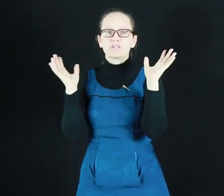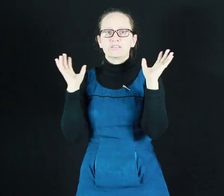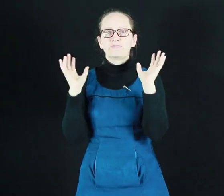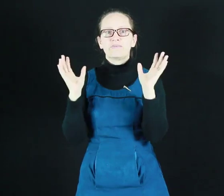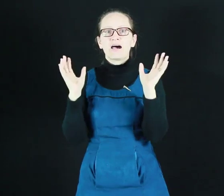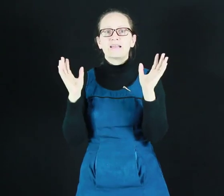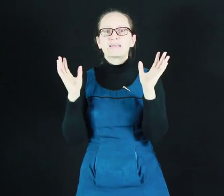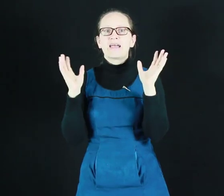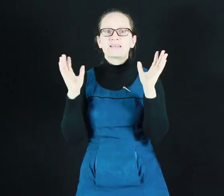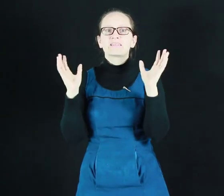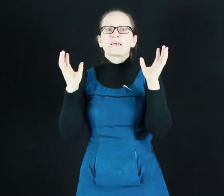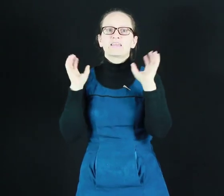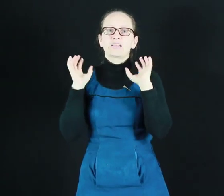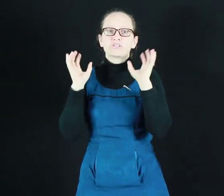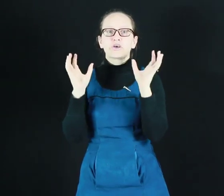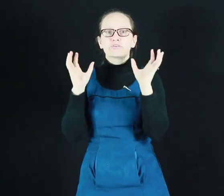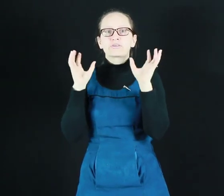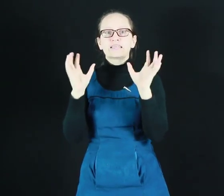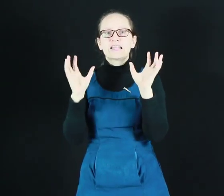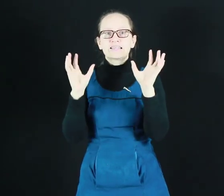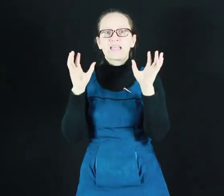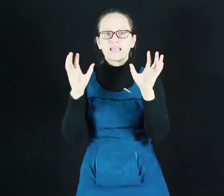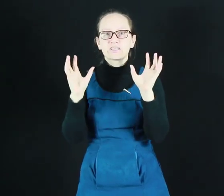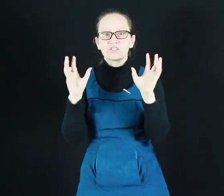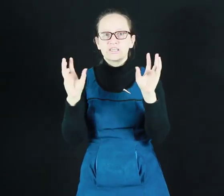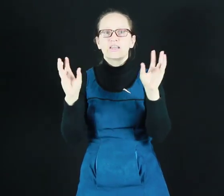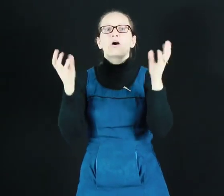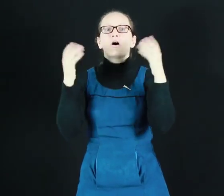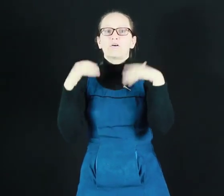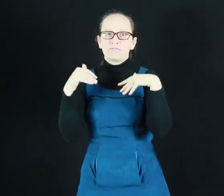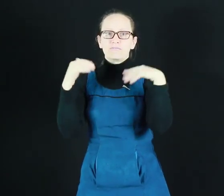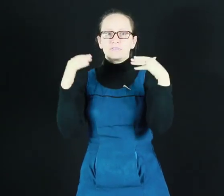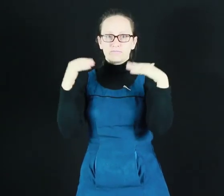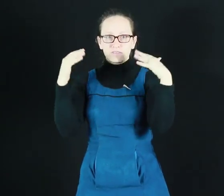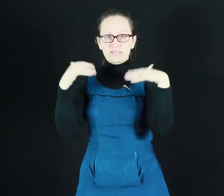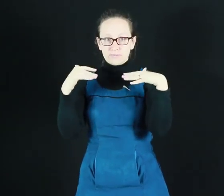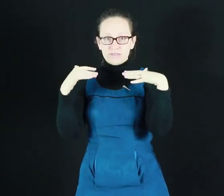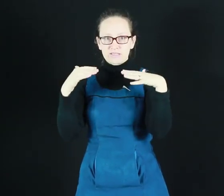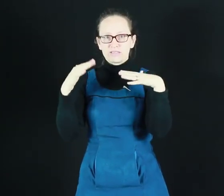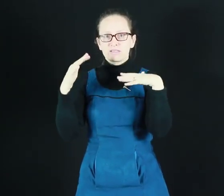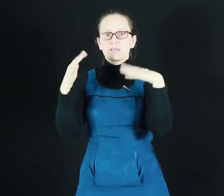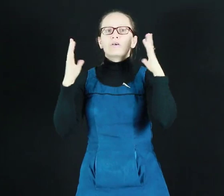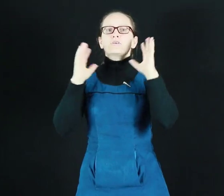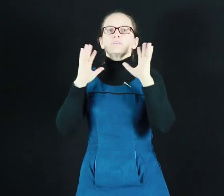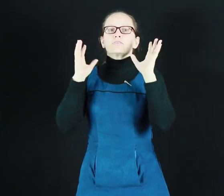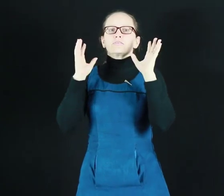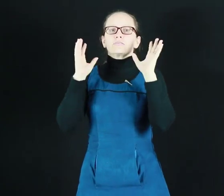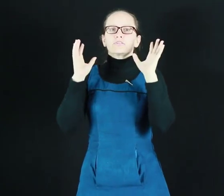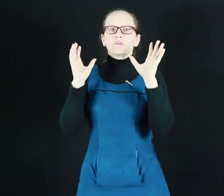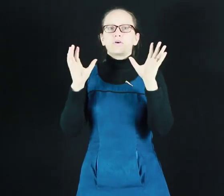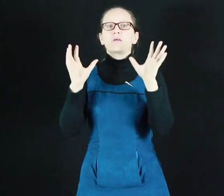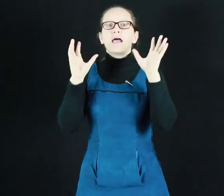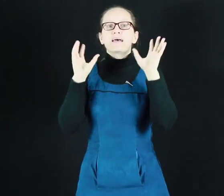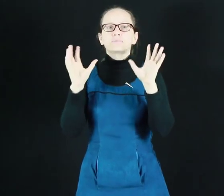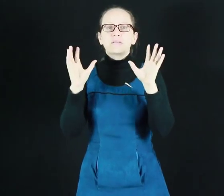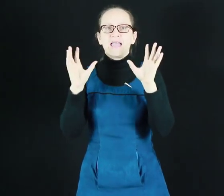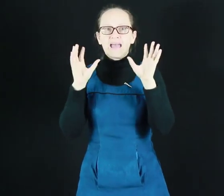actually defined as the internal kinetic energy of the substance. So as we add